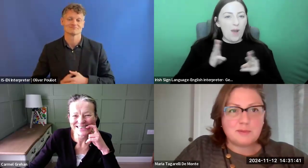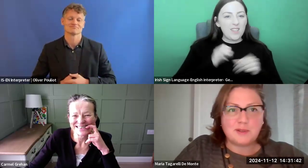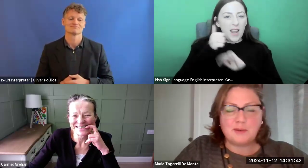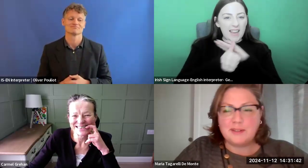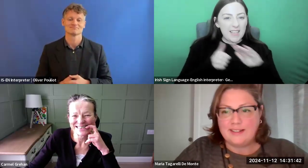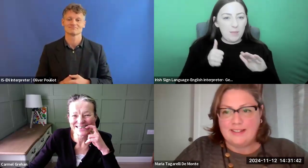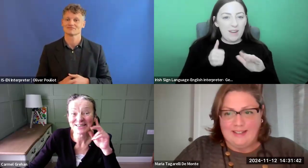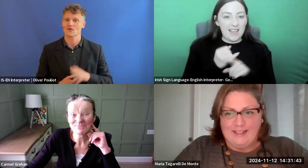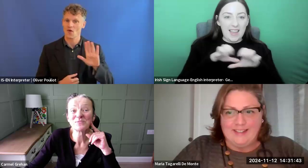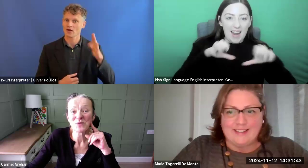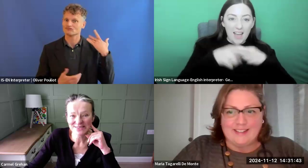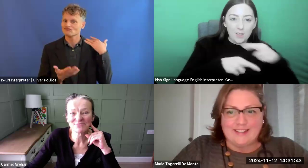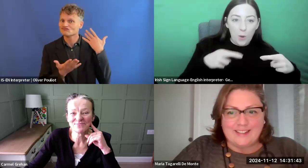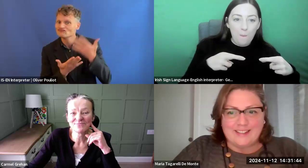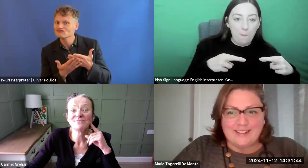in the classroom. So